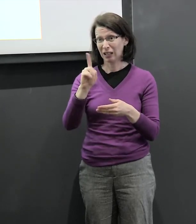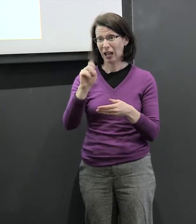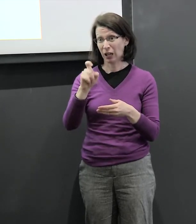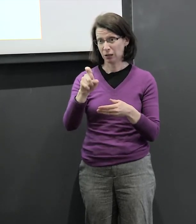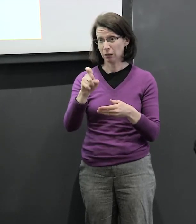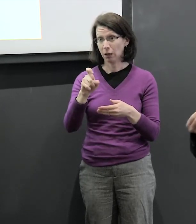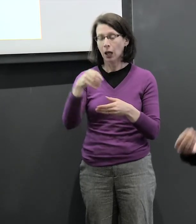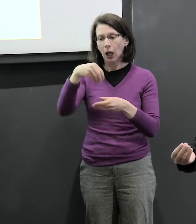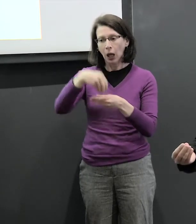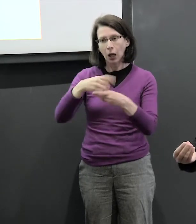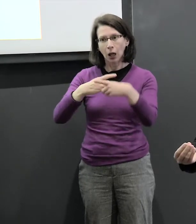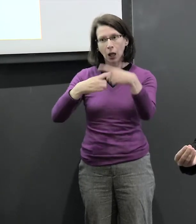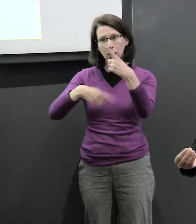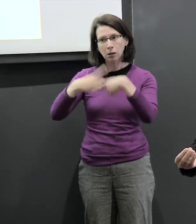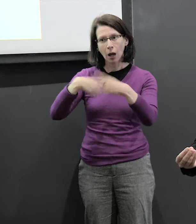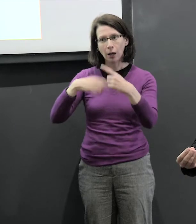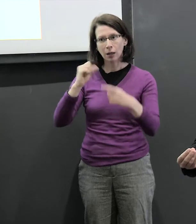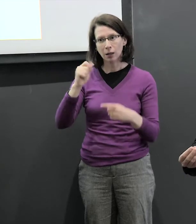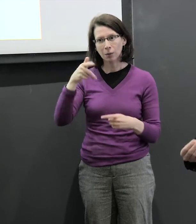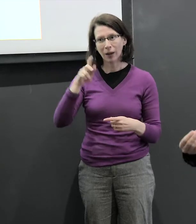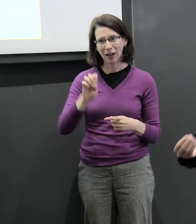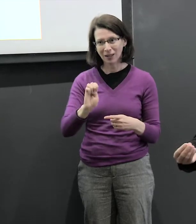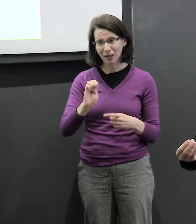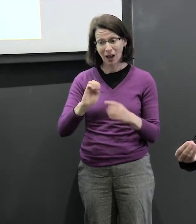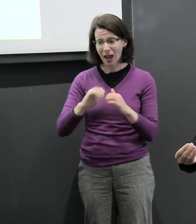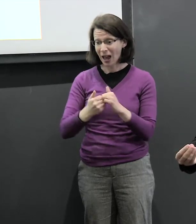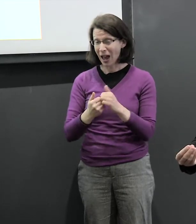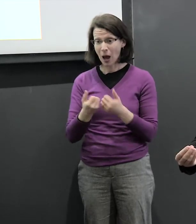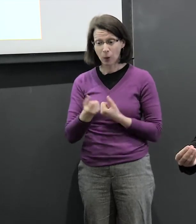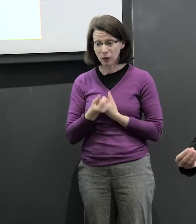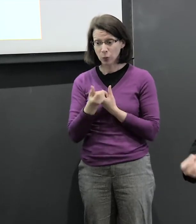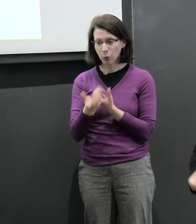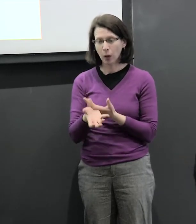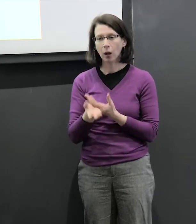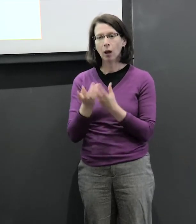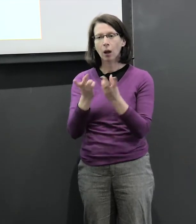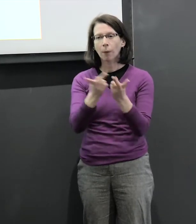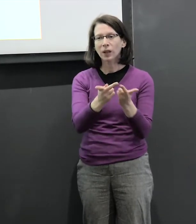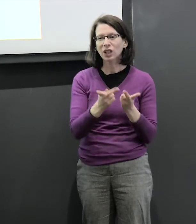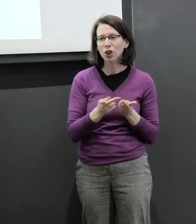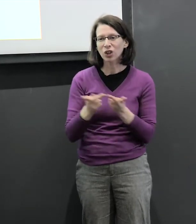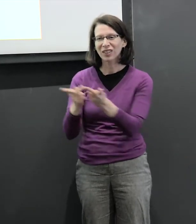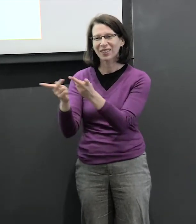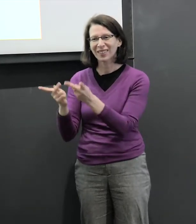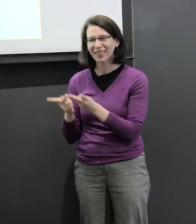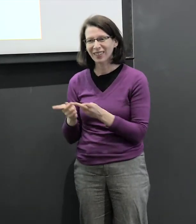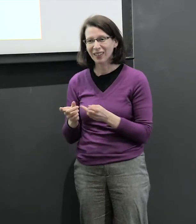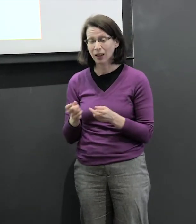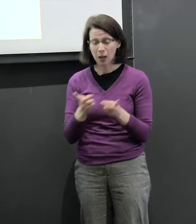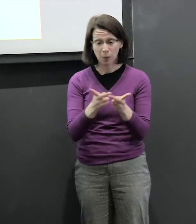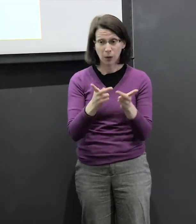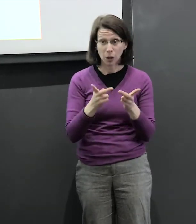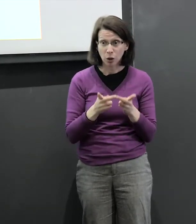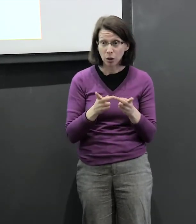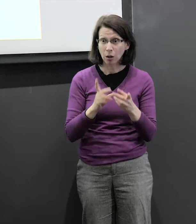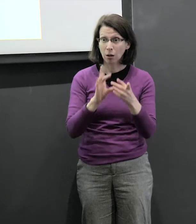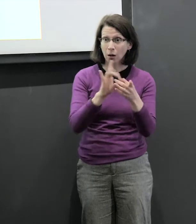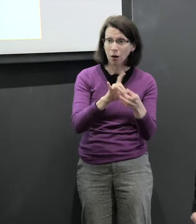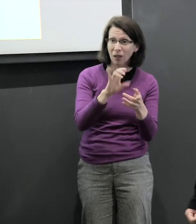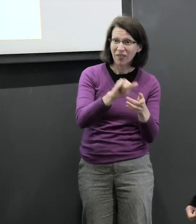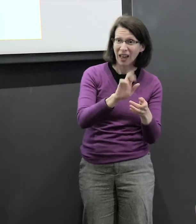by way of positions in signing space. Positions in signing space correspond to different discourse